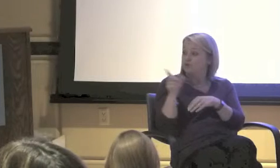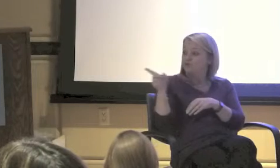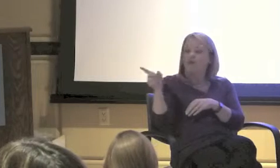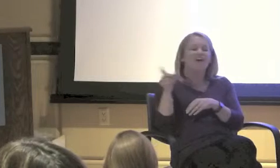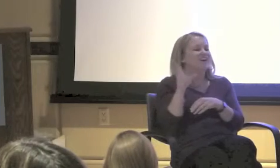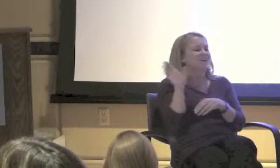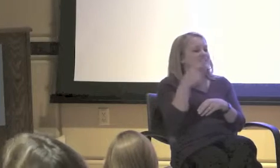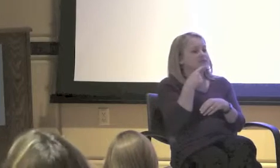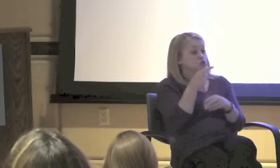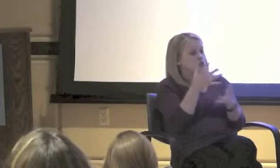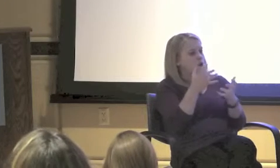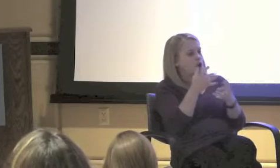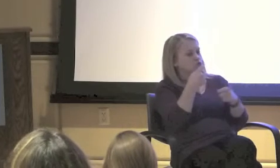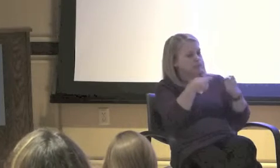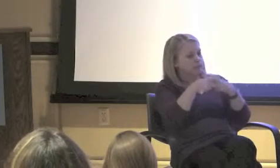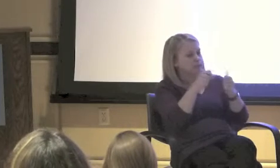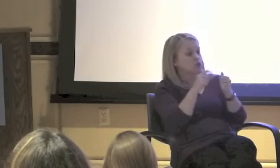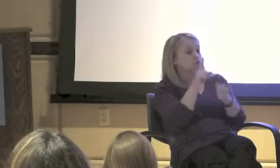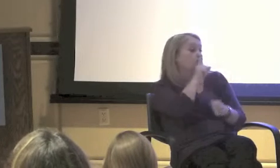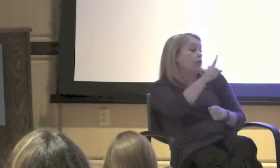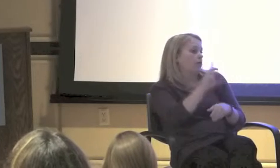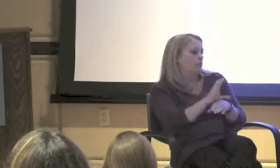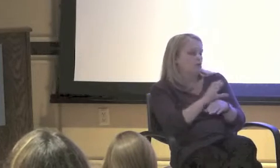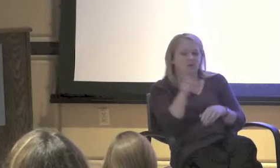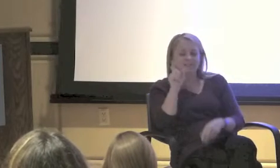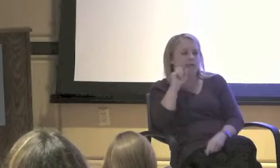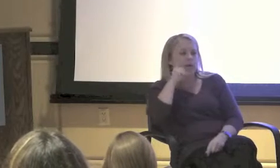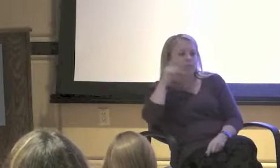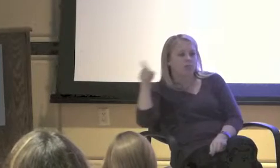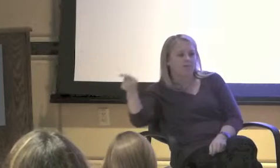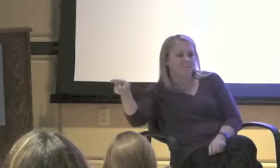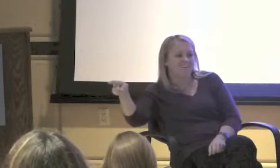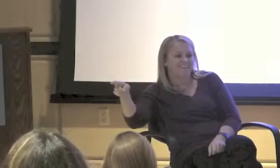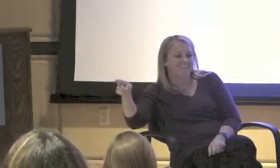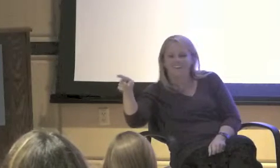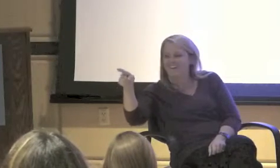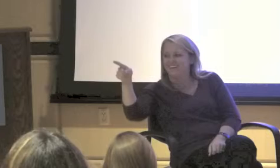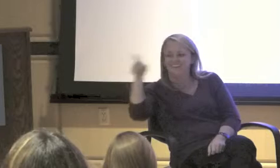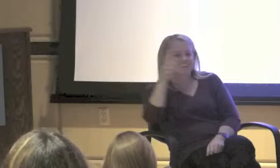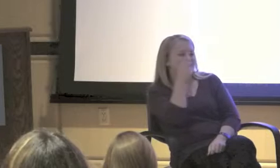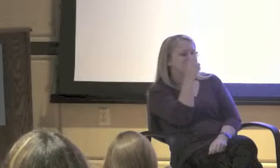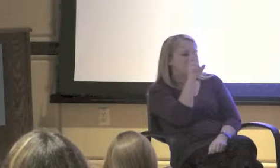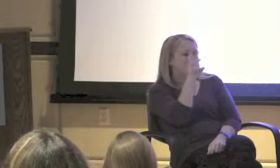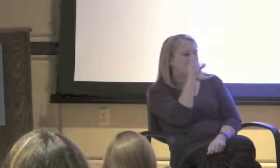I have it's an encryption problem. Technical difficulties. Sorry, guys.